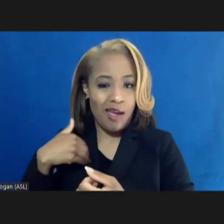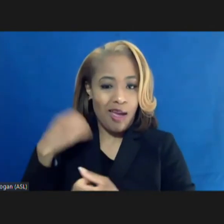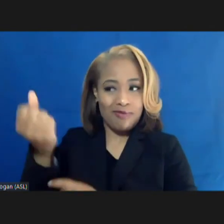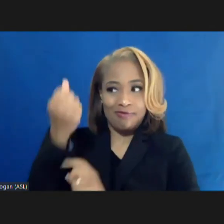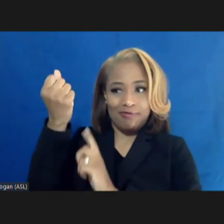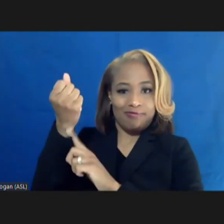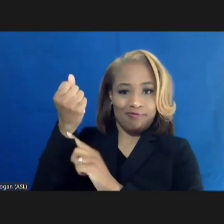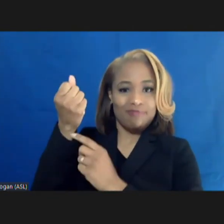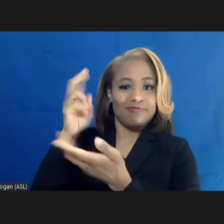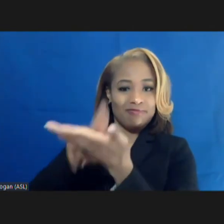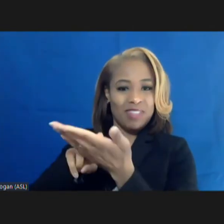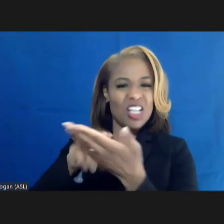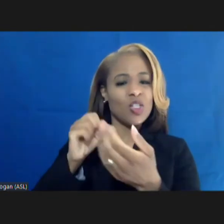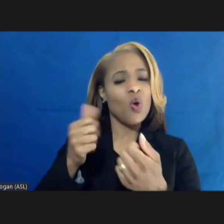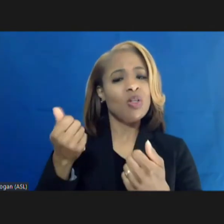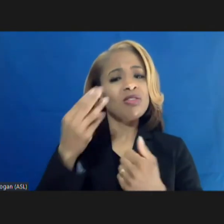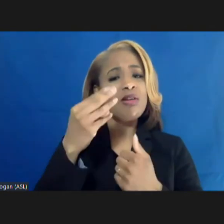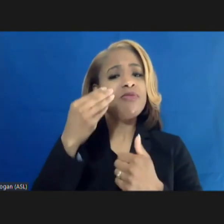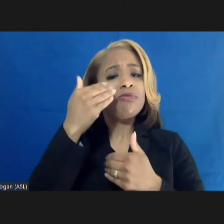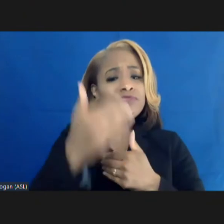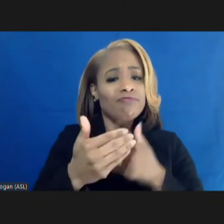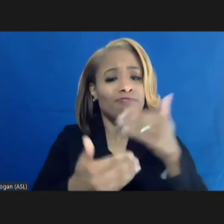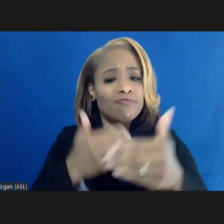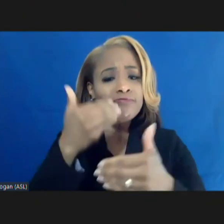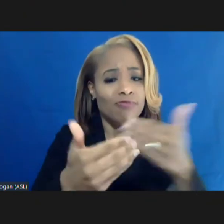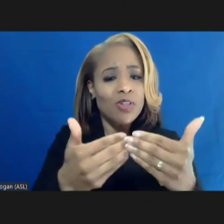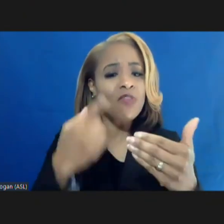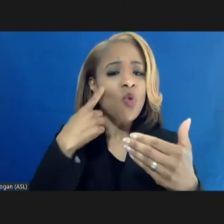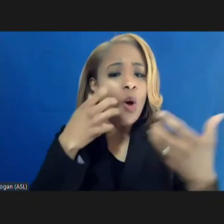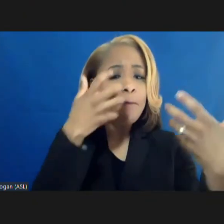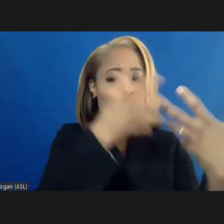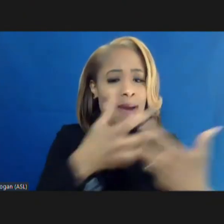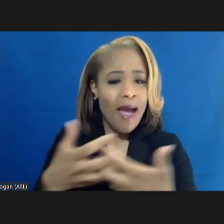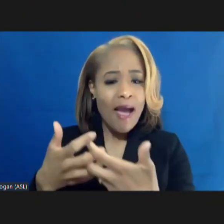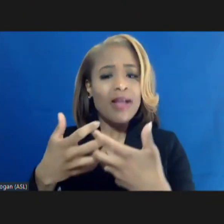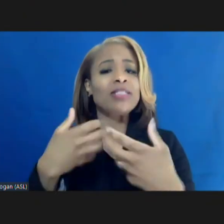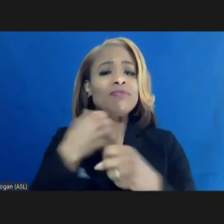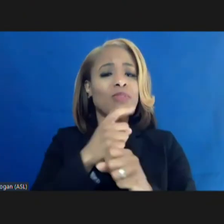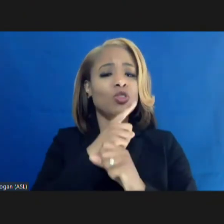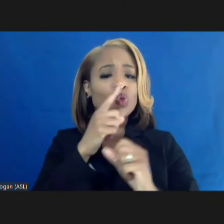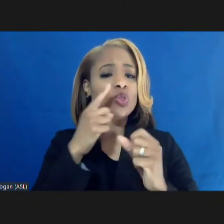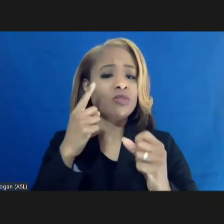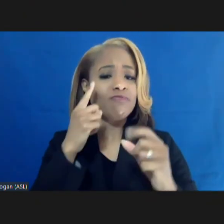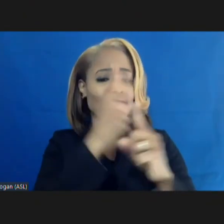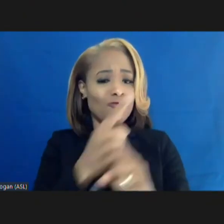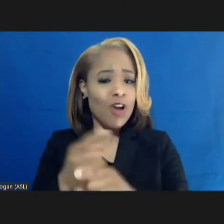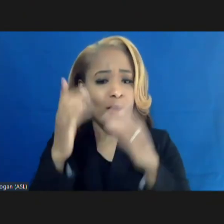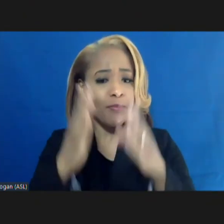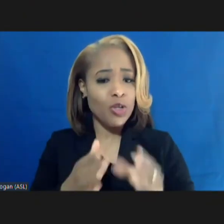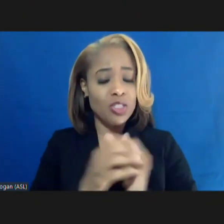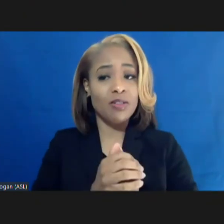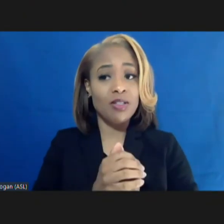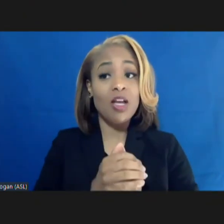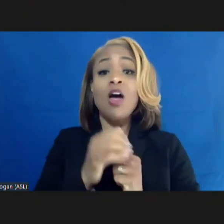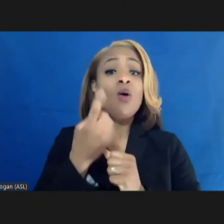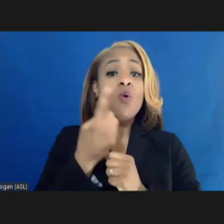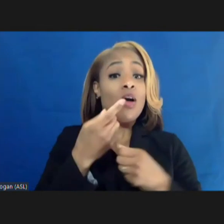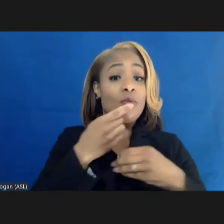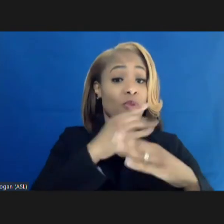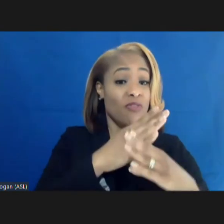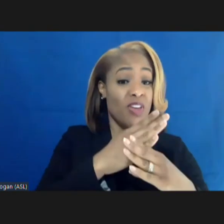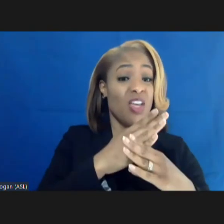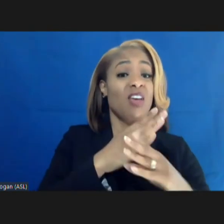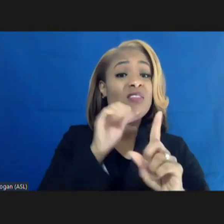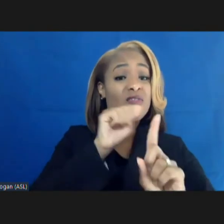multiple steps, multiple protocols, and these protocols have worked in two ways. One, they prevent or deter fraud, but they